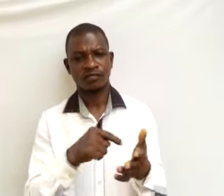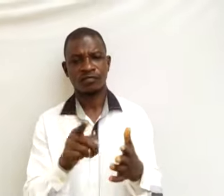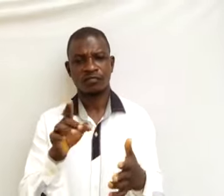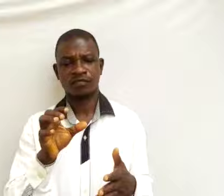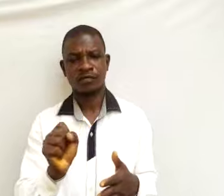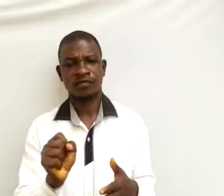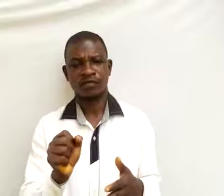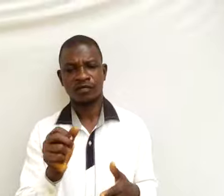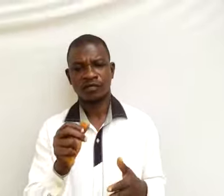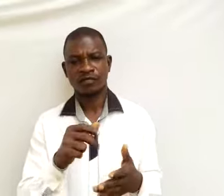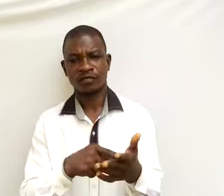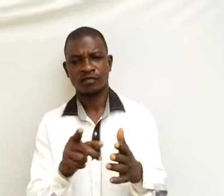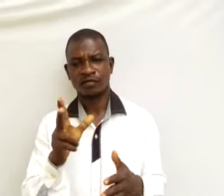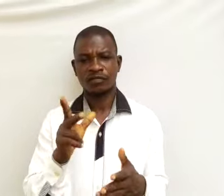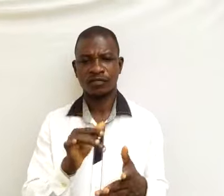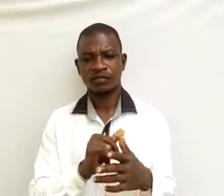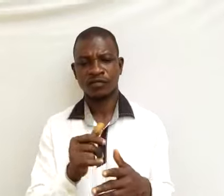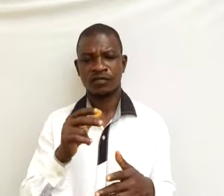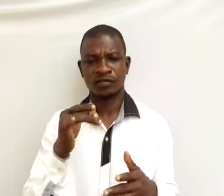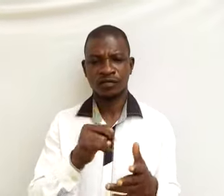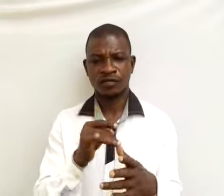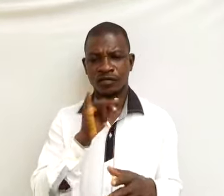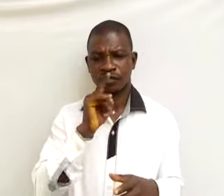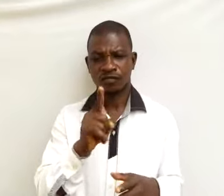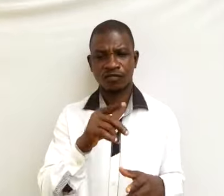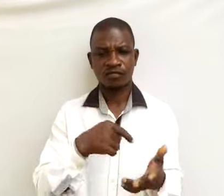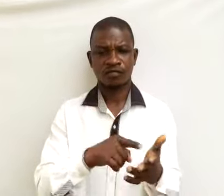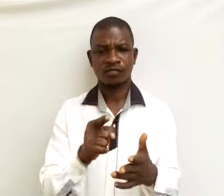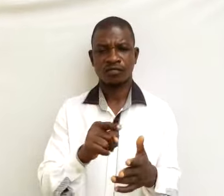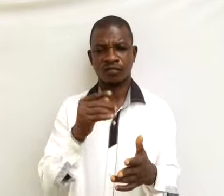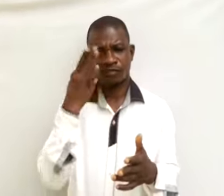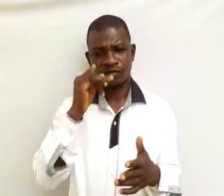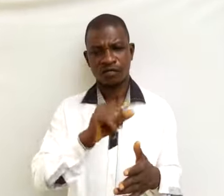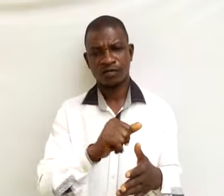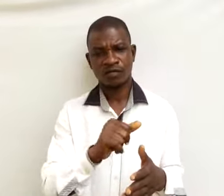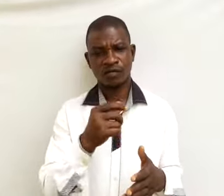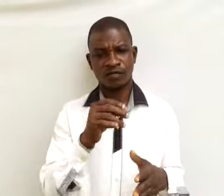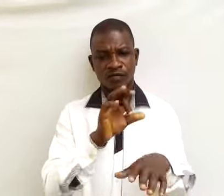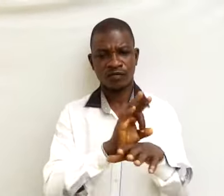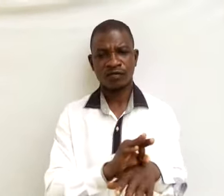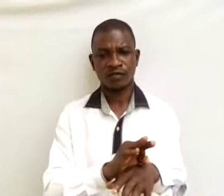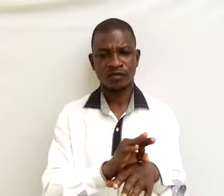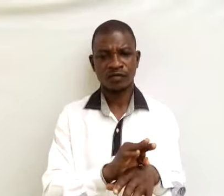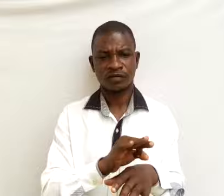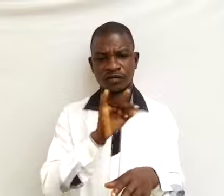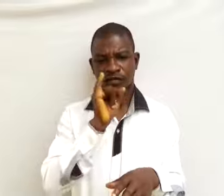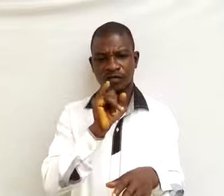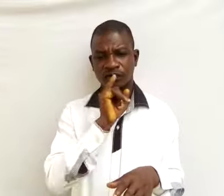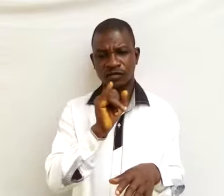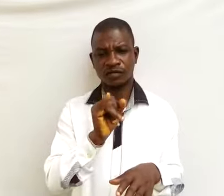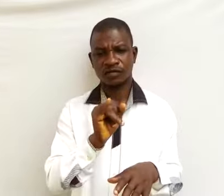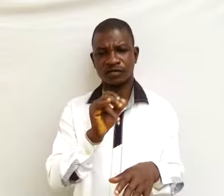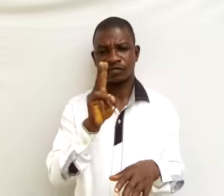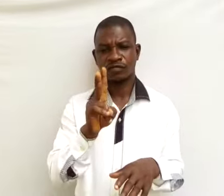The grammatical name is 1 mark, while the function is 2